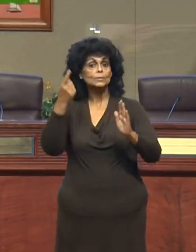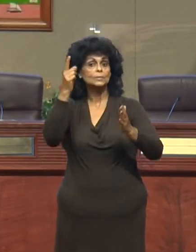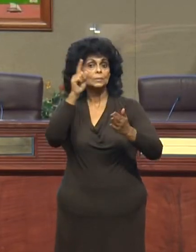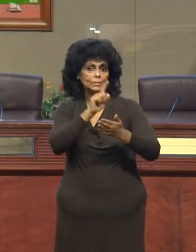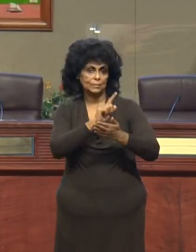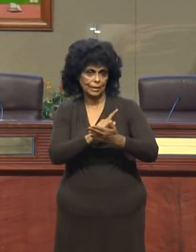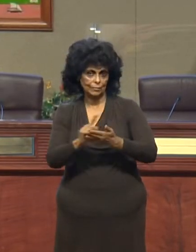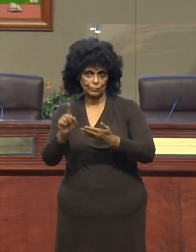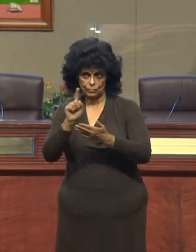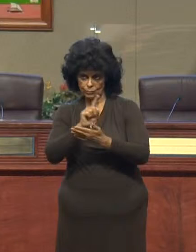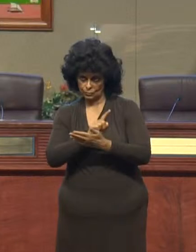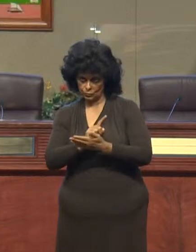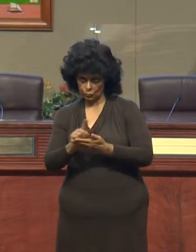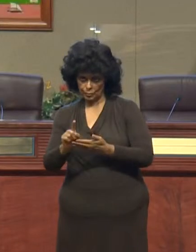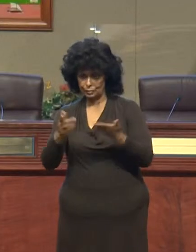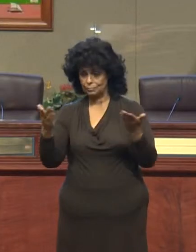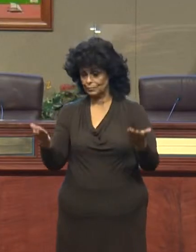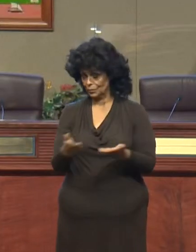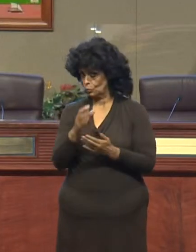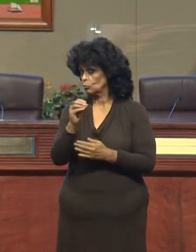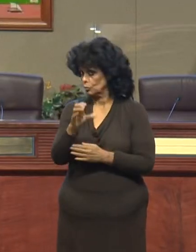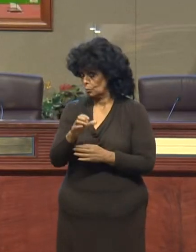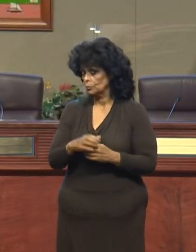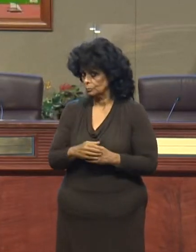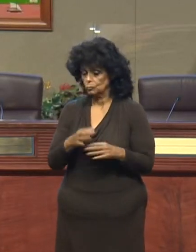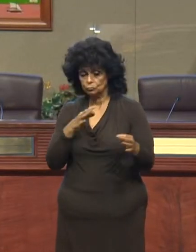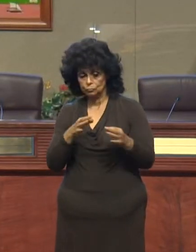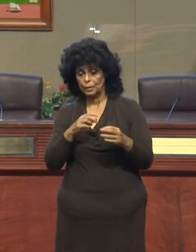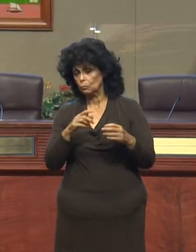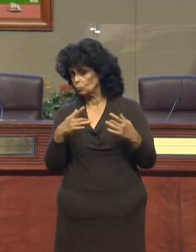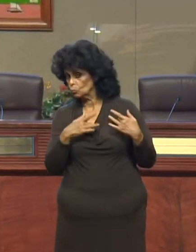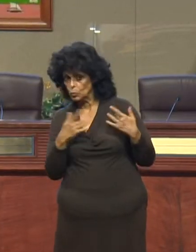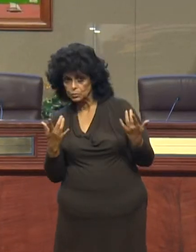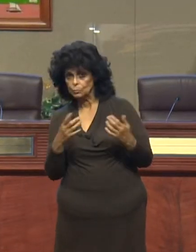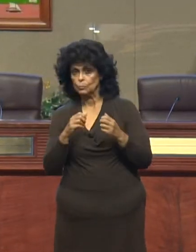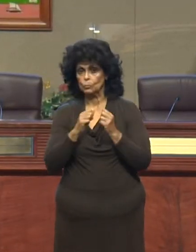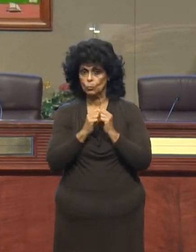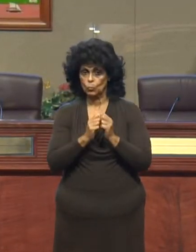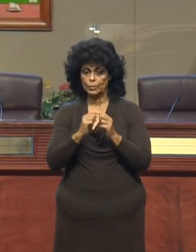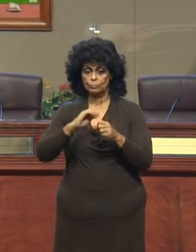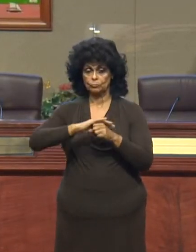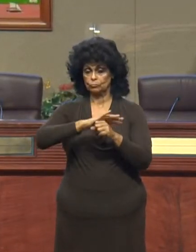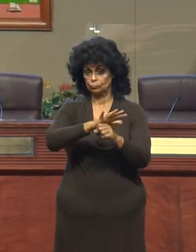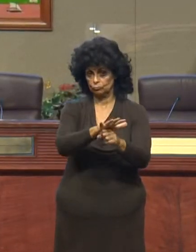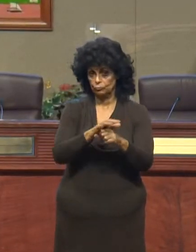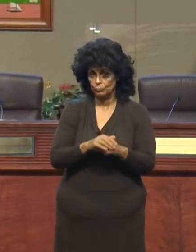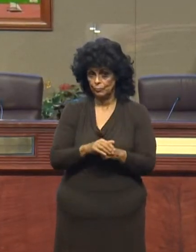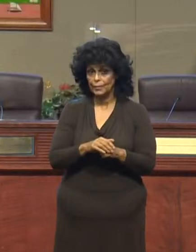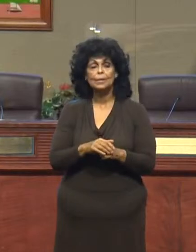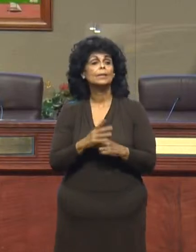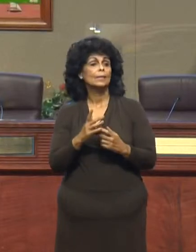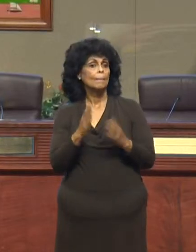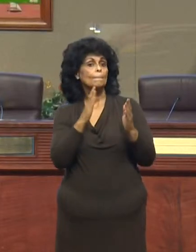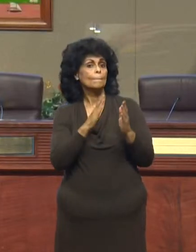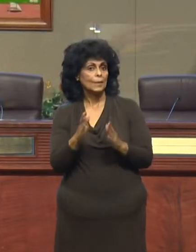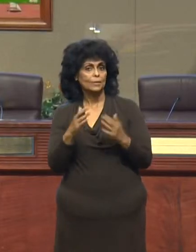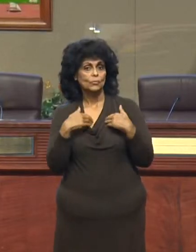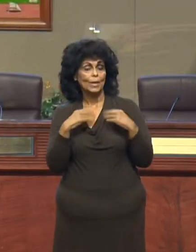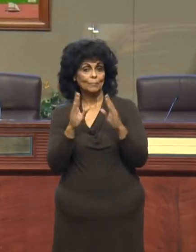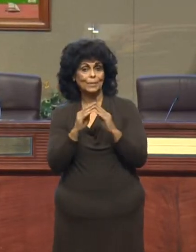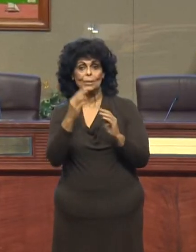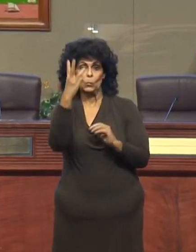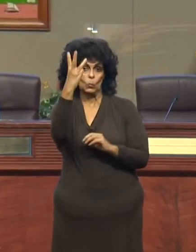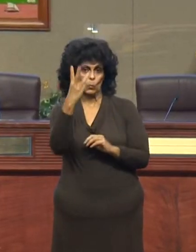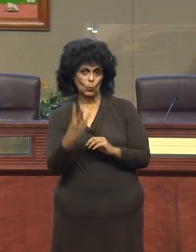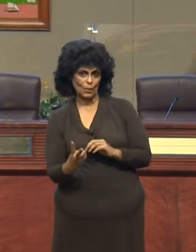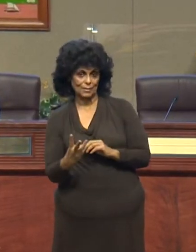pandemic update here within Orange County, and we will be doing that generally on Wednesdays at 4:30